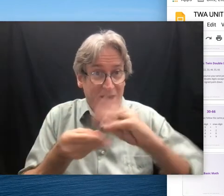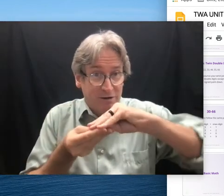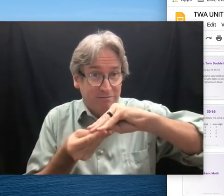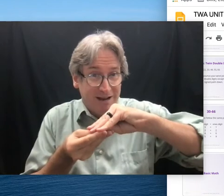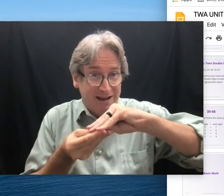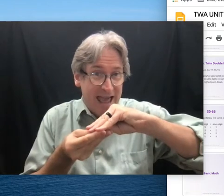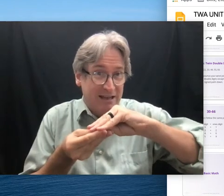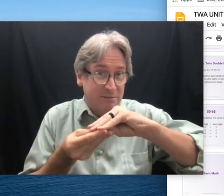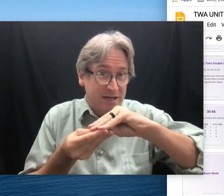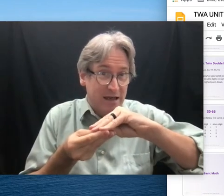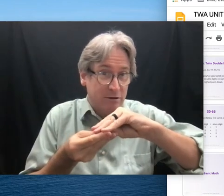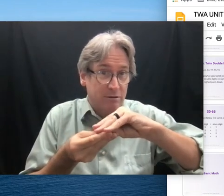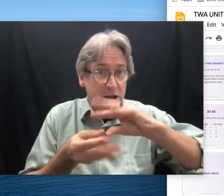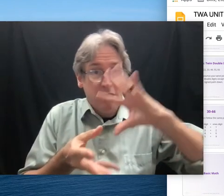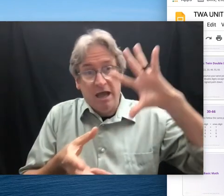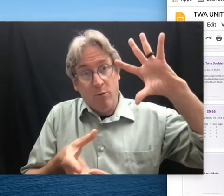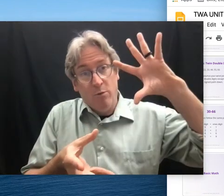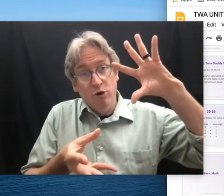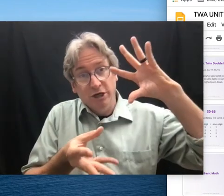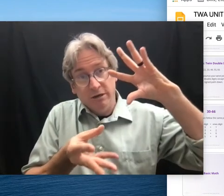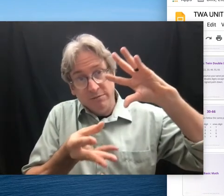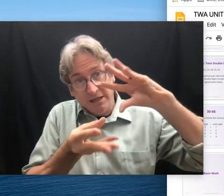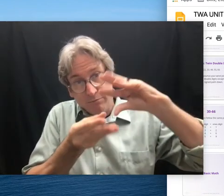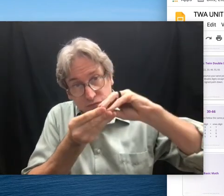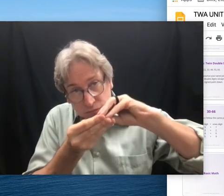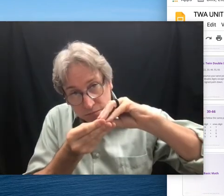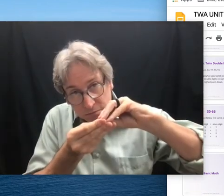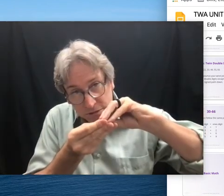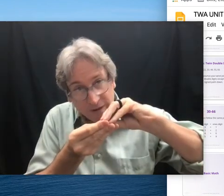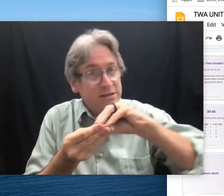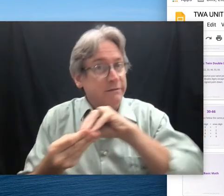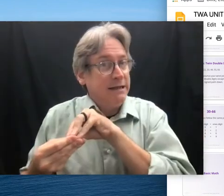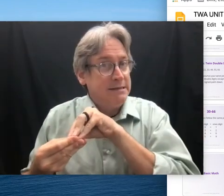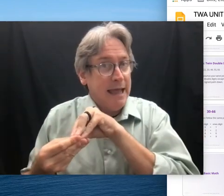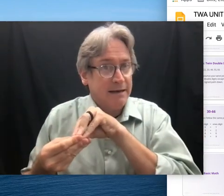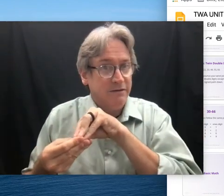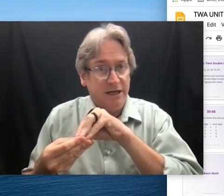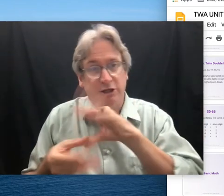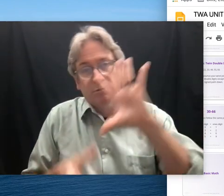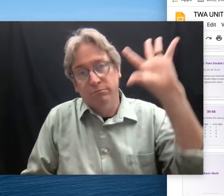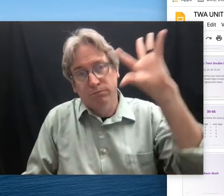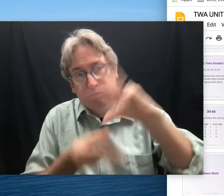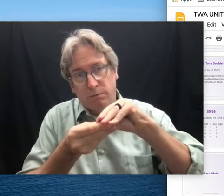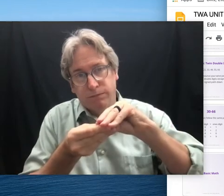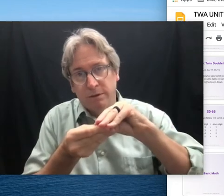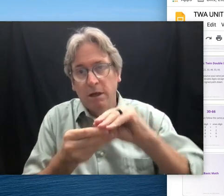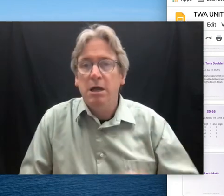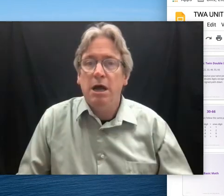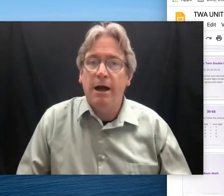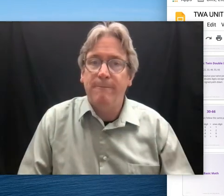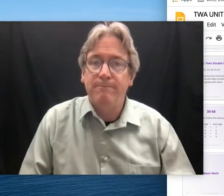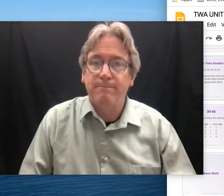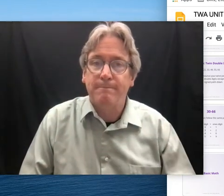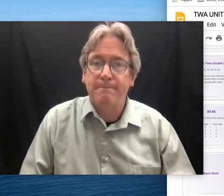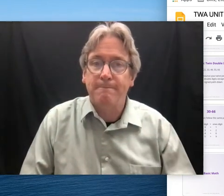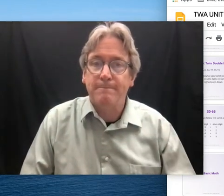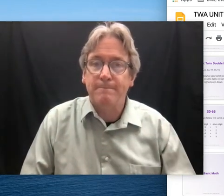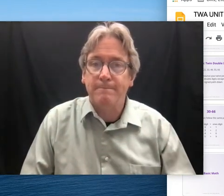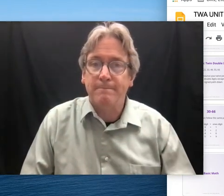can find and adding them together. And we're mushing them, see? So that's the act of addition. And